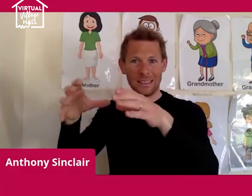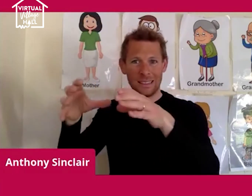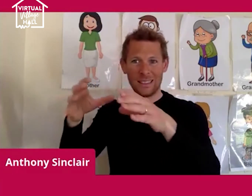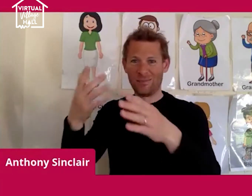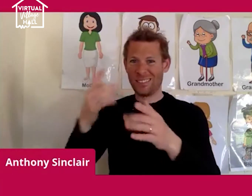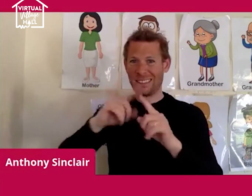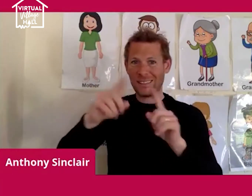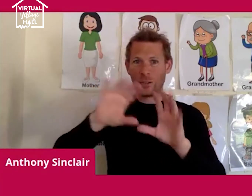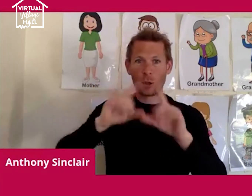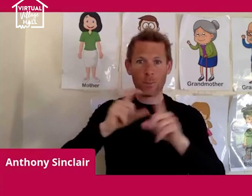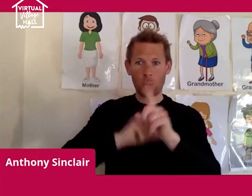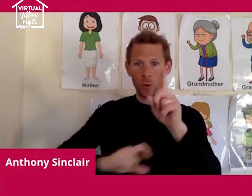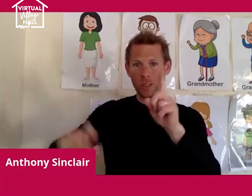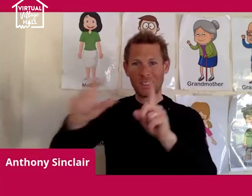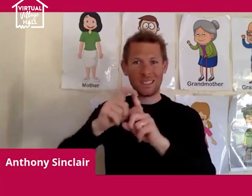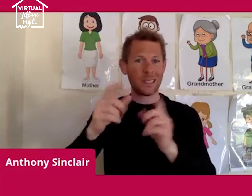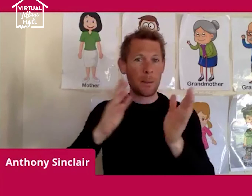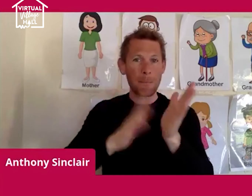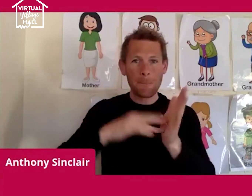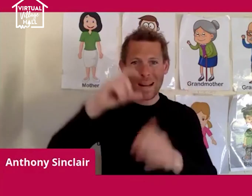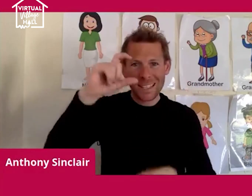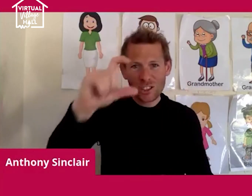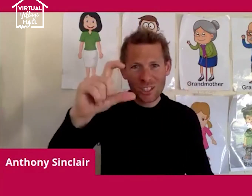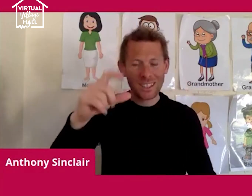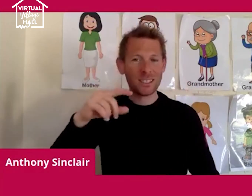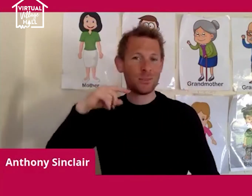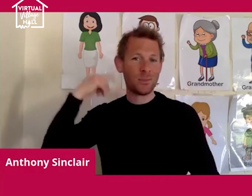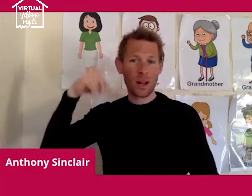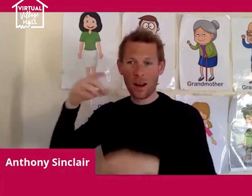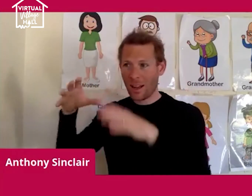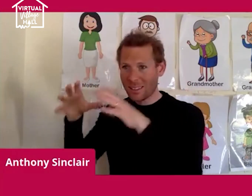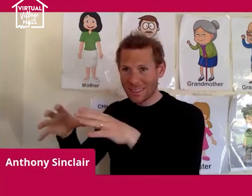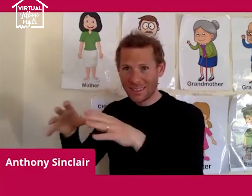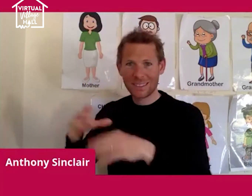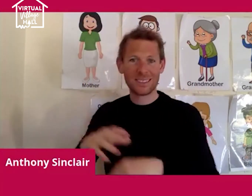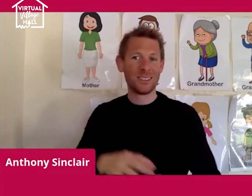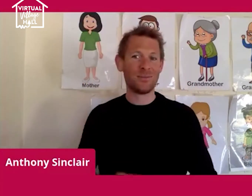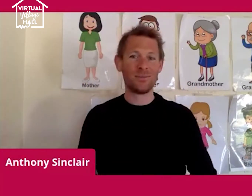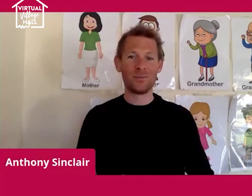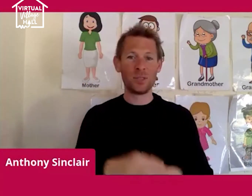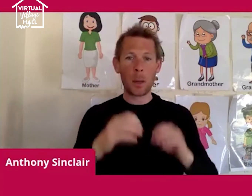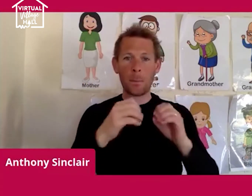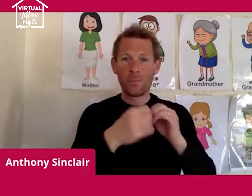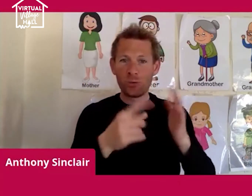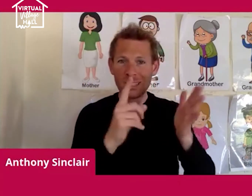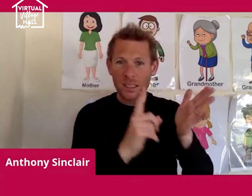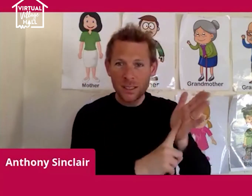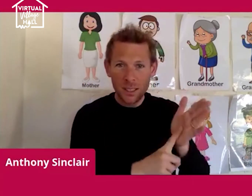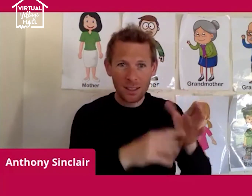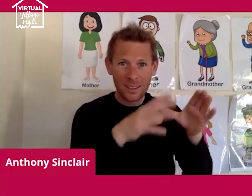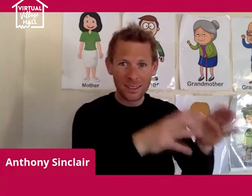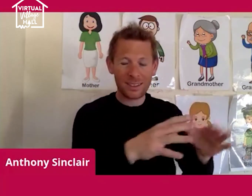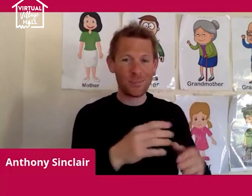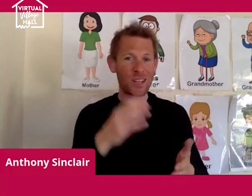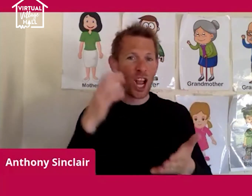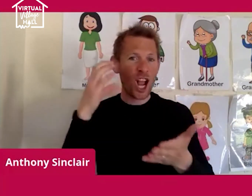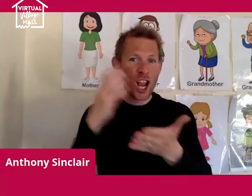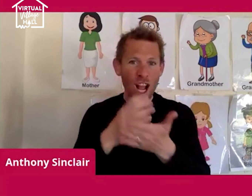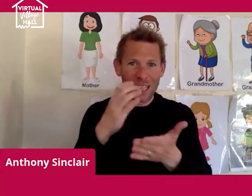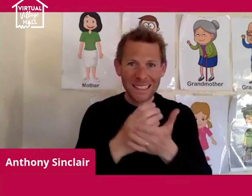transcend through the year groups and influence the deaf community. So Manchester has a very distinct sign. Bristol